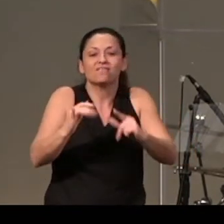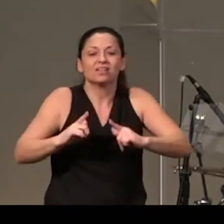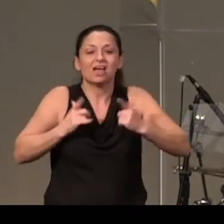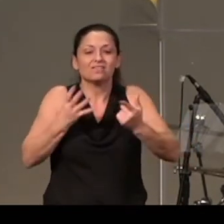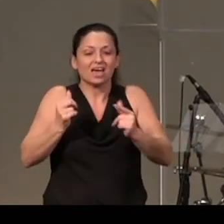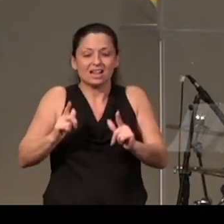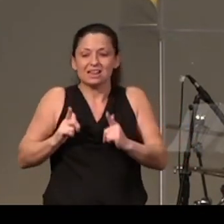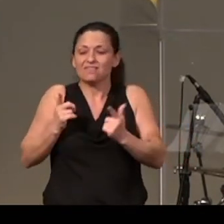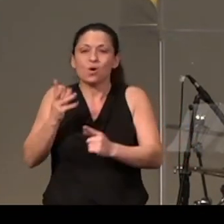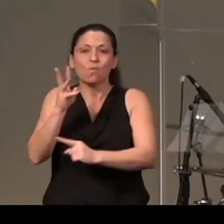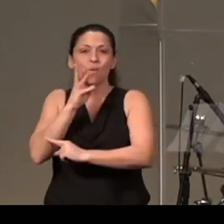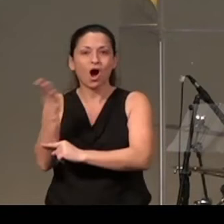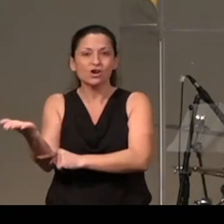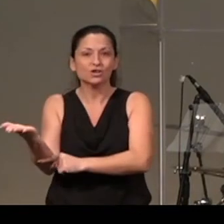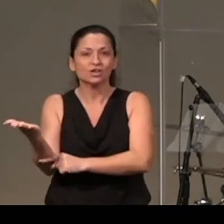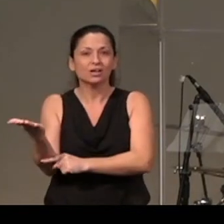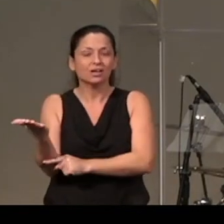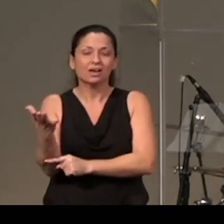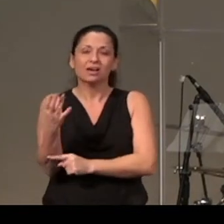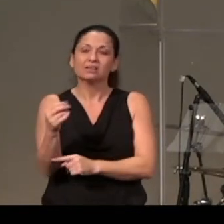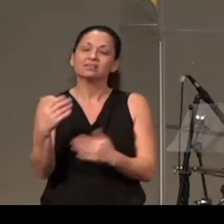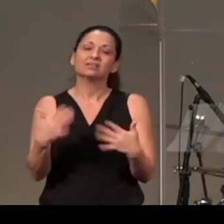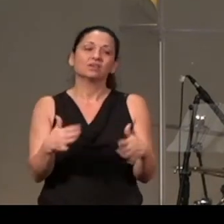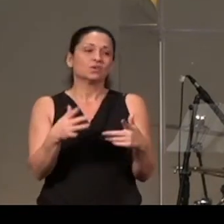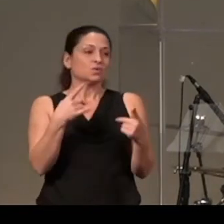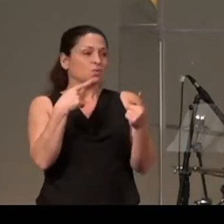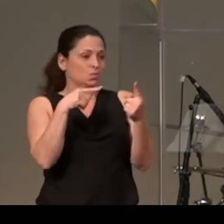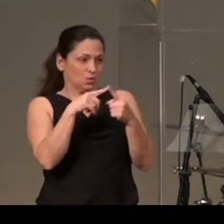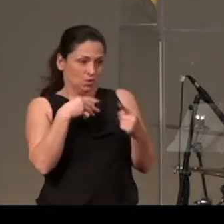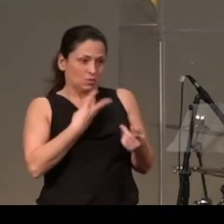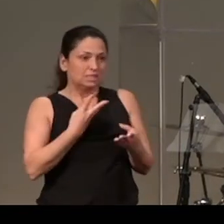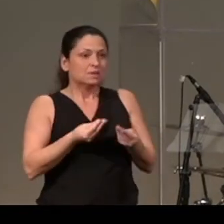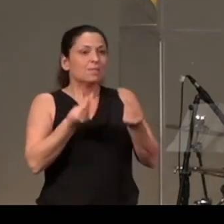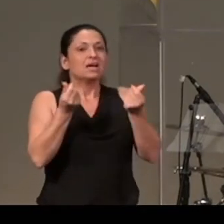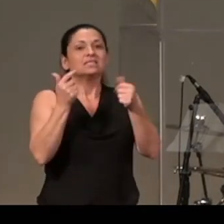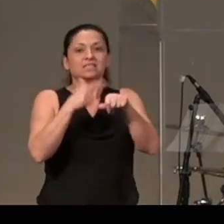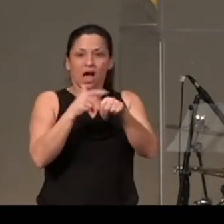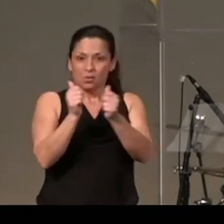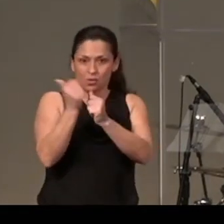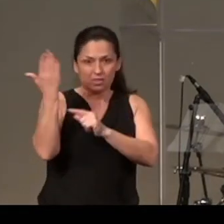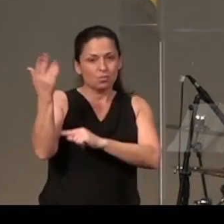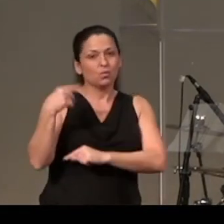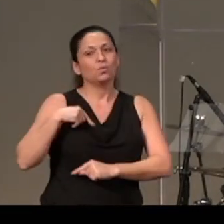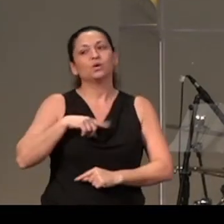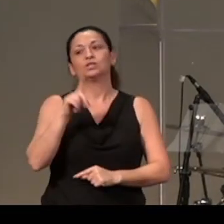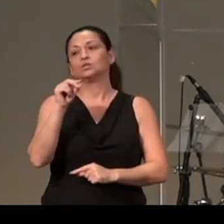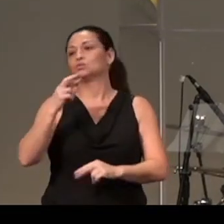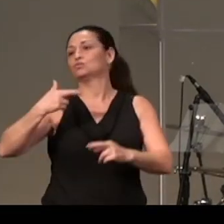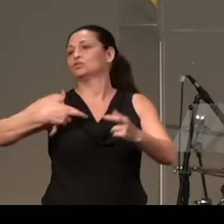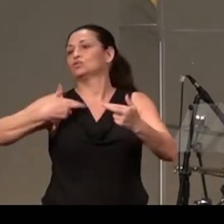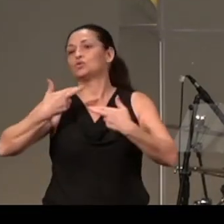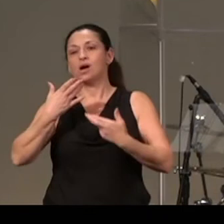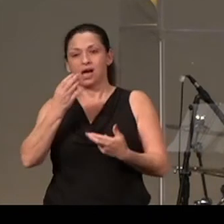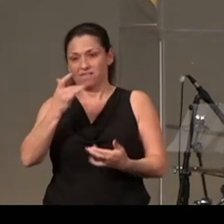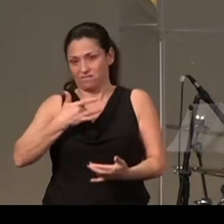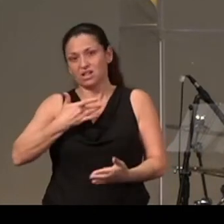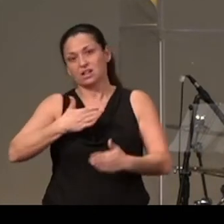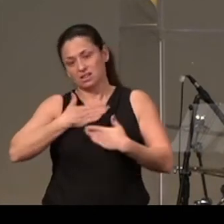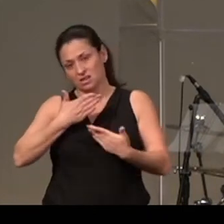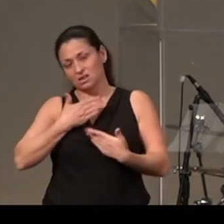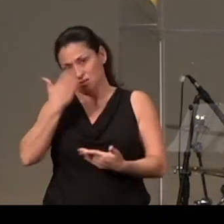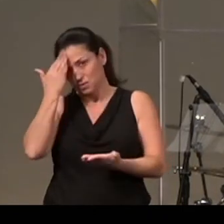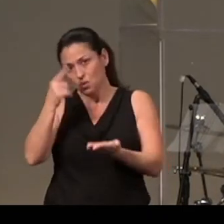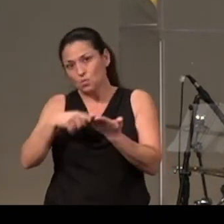And oh, when we spend time with him, we do rejoice and we're glad. Because here's what he tells us in Luke chapter